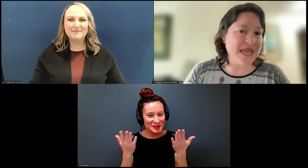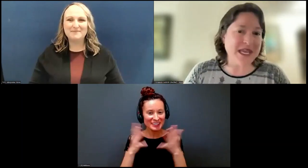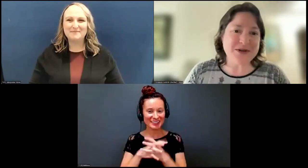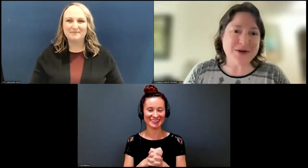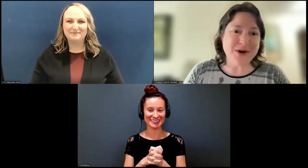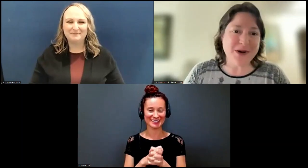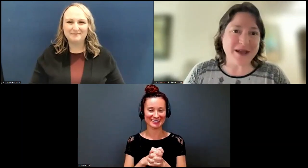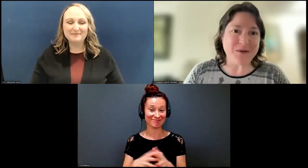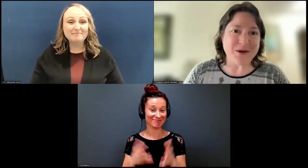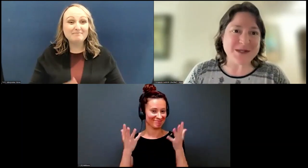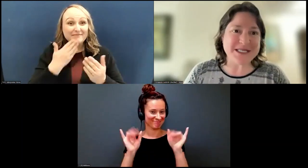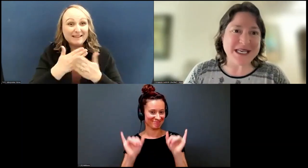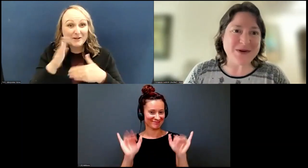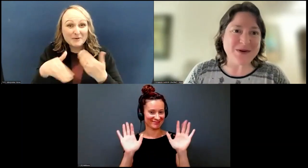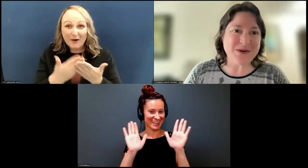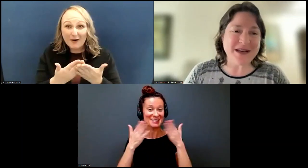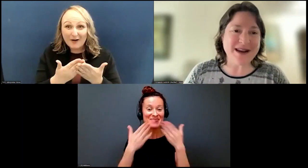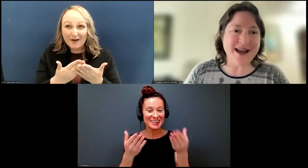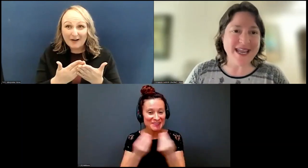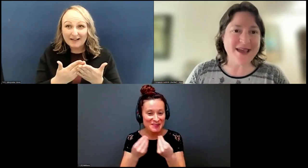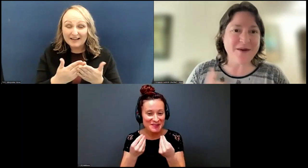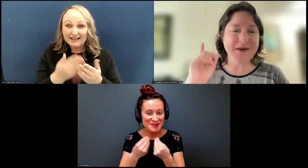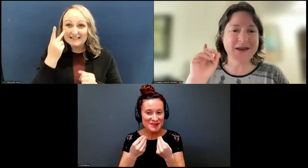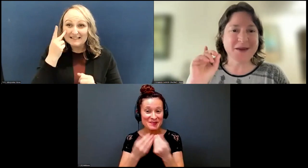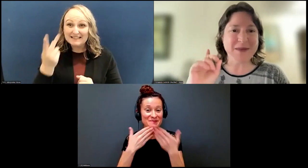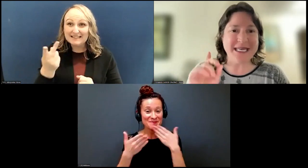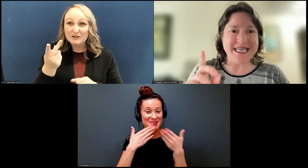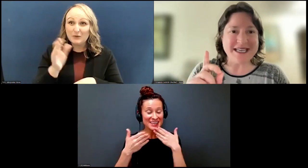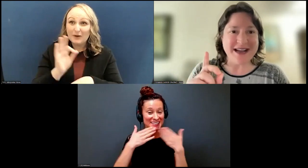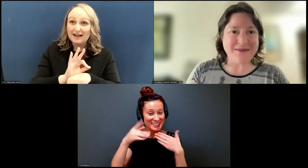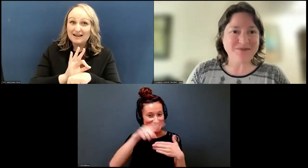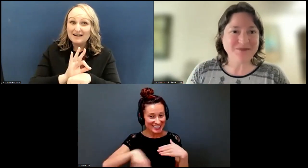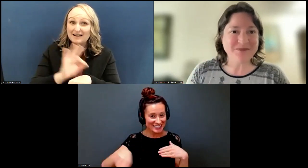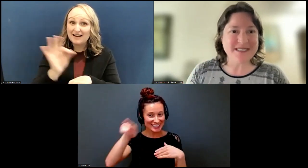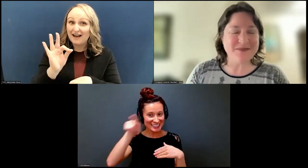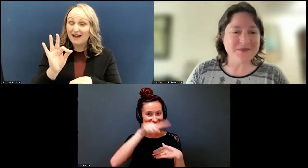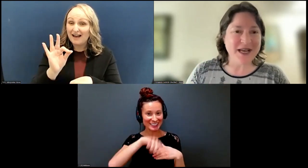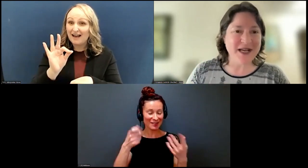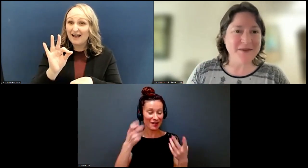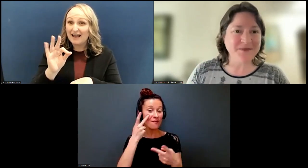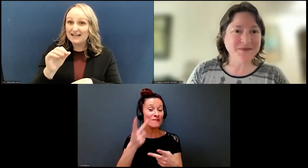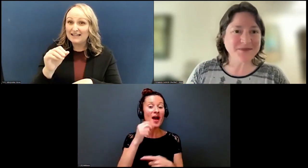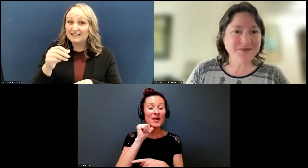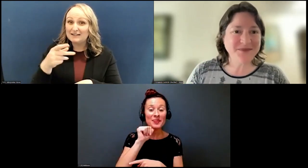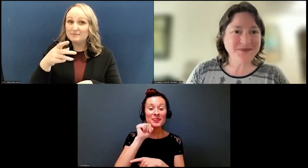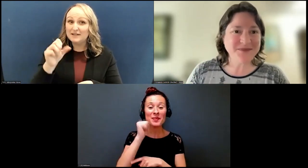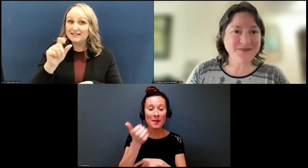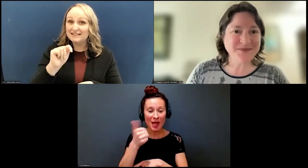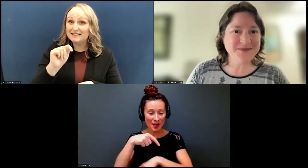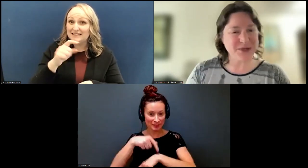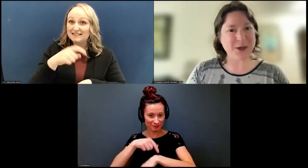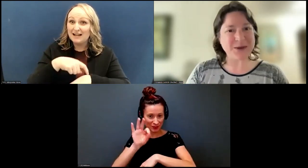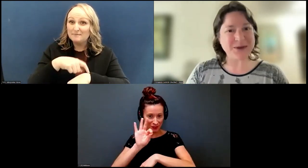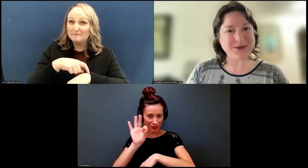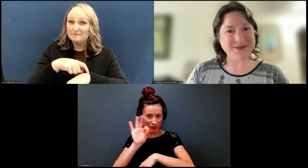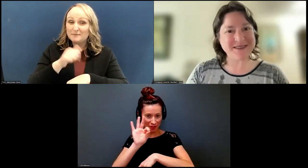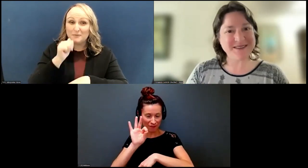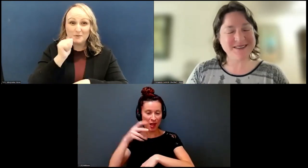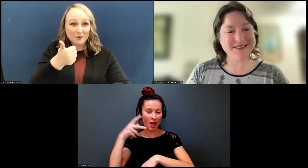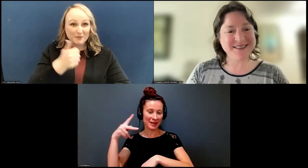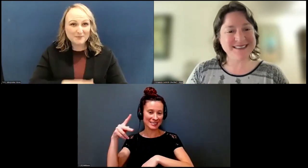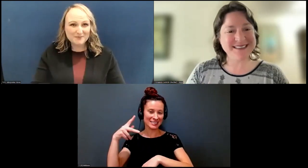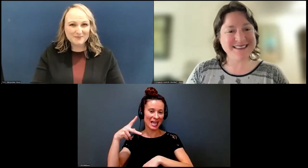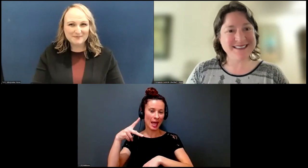Yeah, thank you to you all, and we will see you 9 a.m. PD time tomorrow.